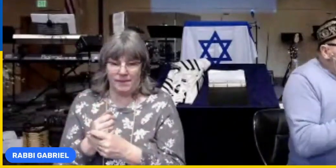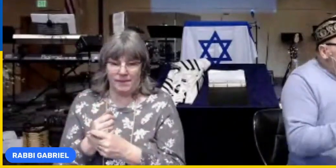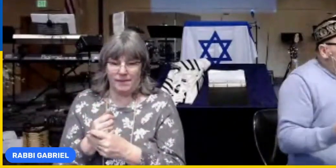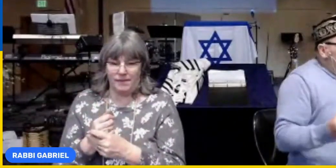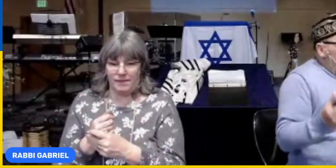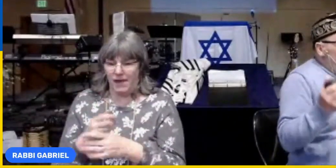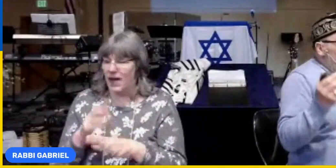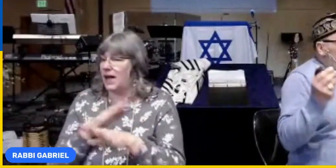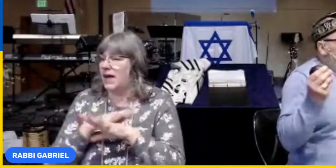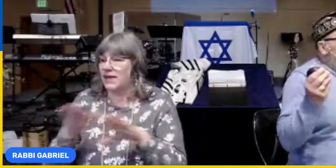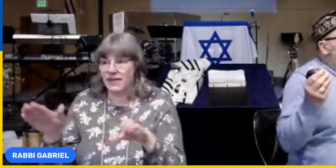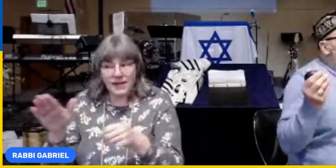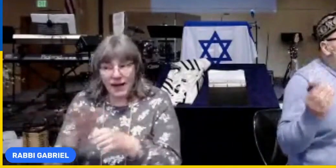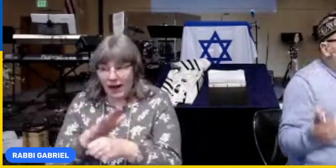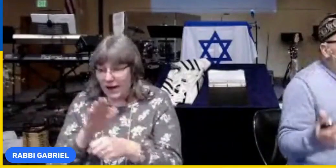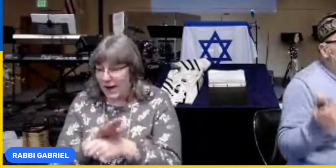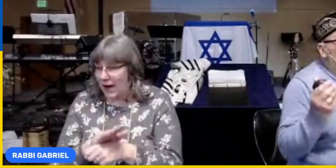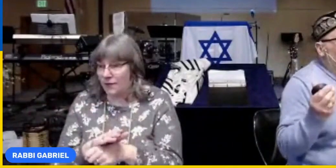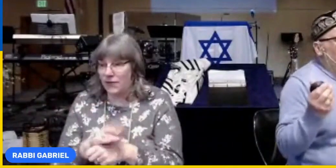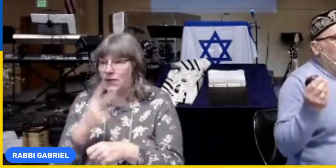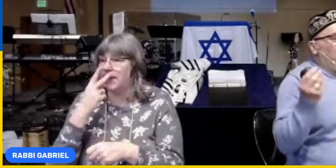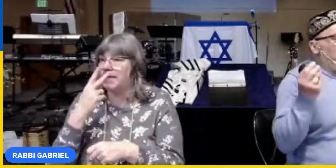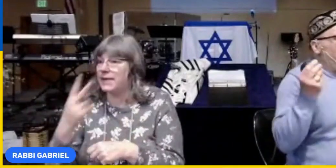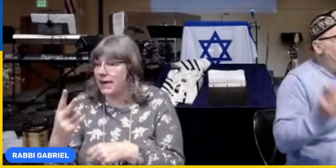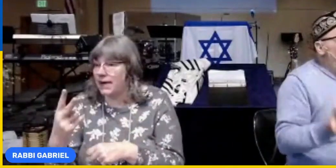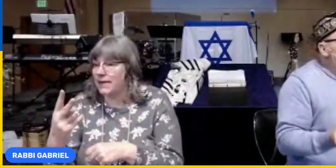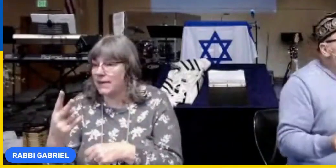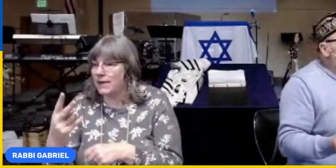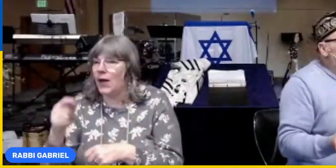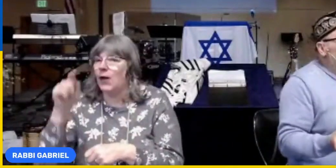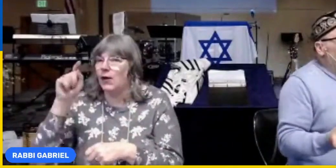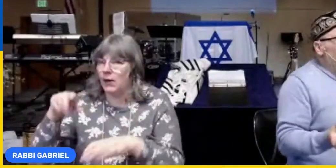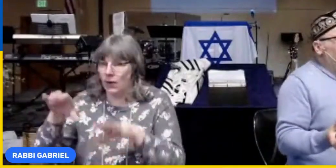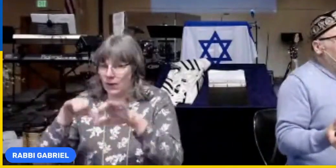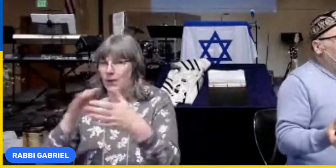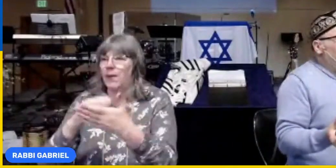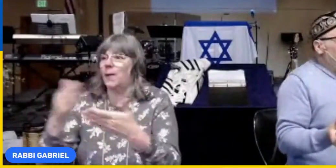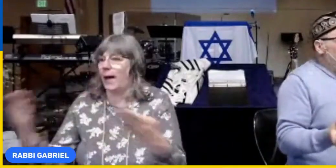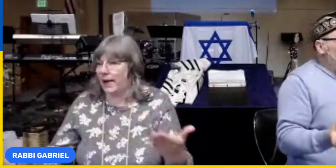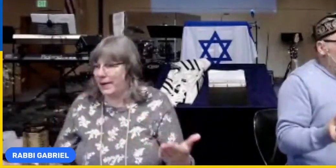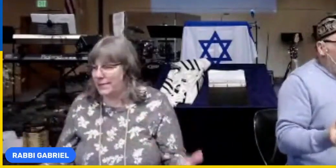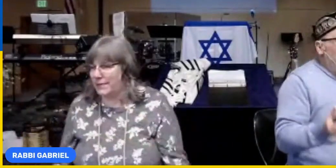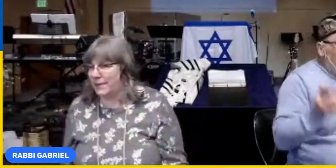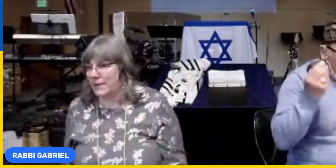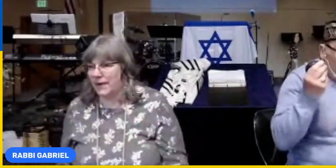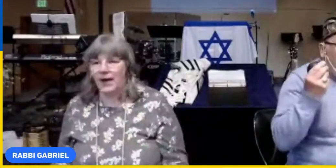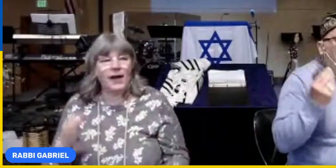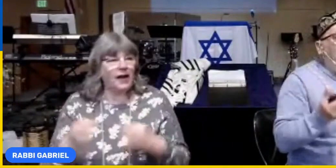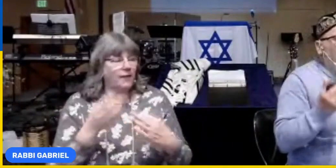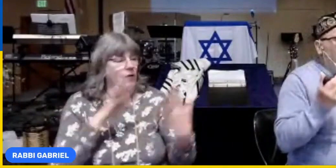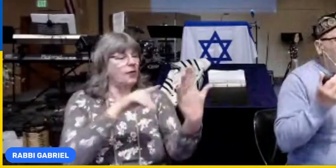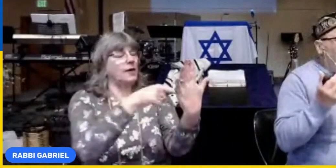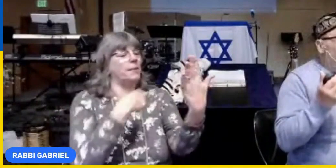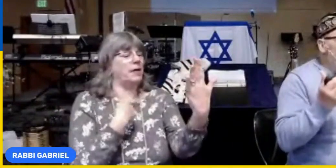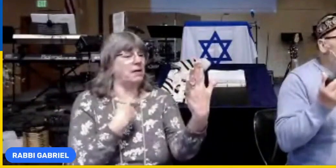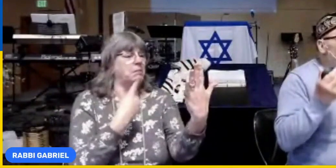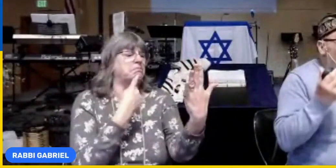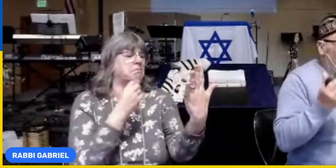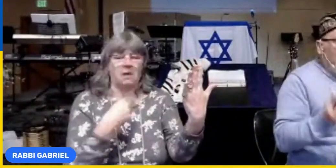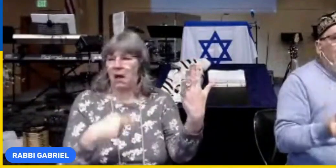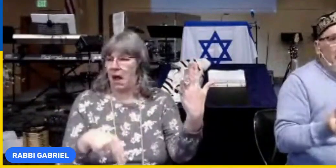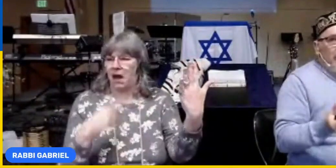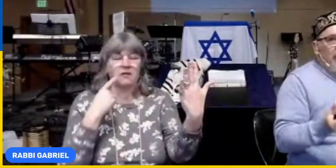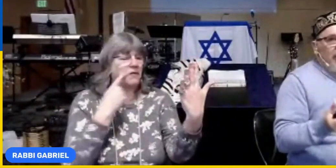so it's not enough to see it. What we've got to do is do something about it.